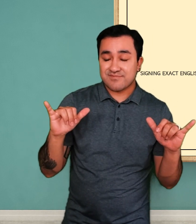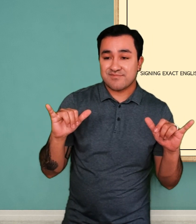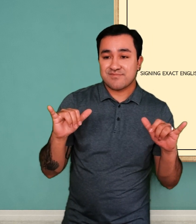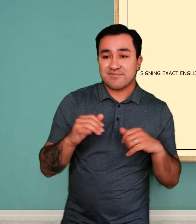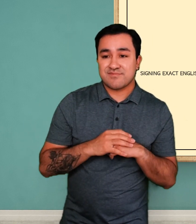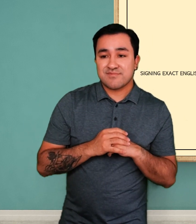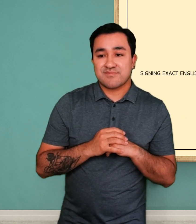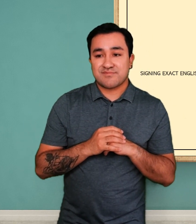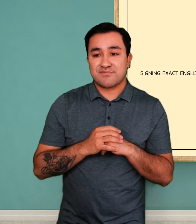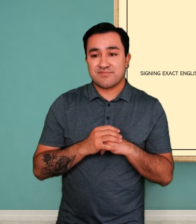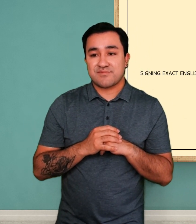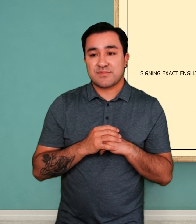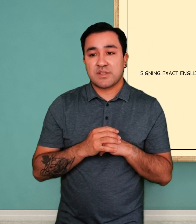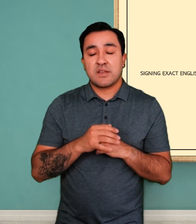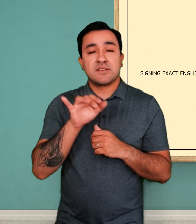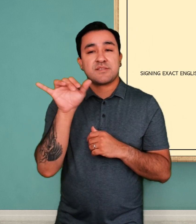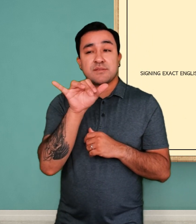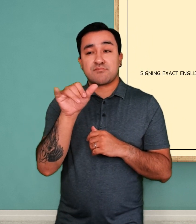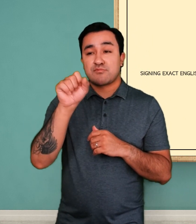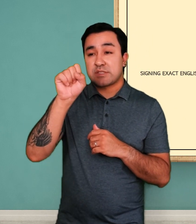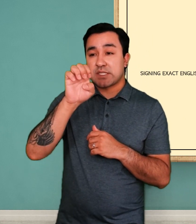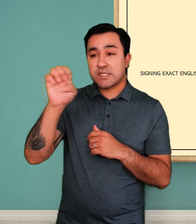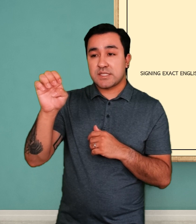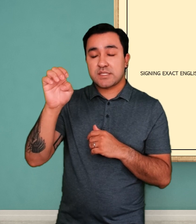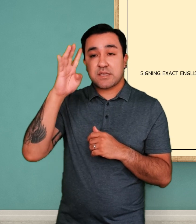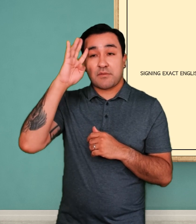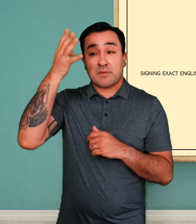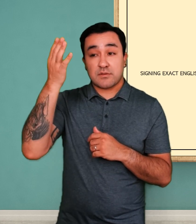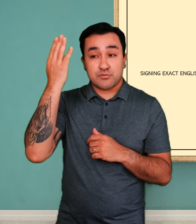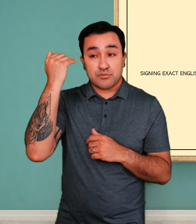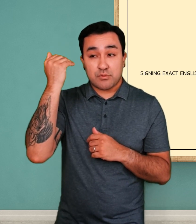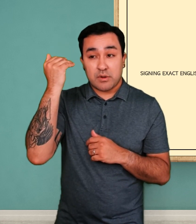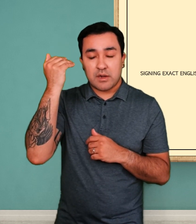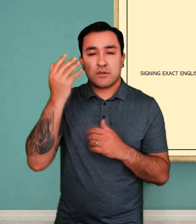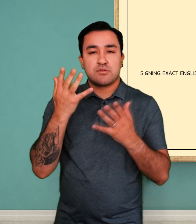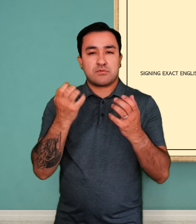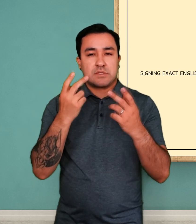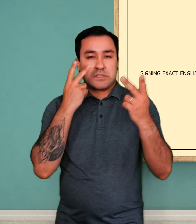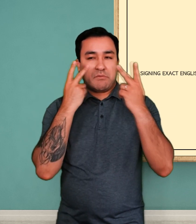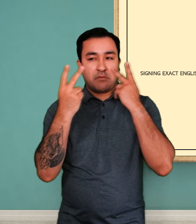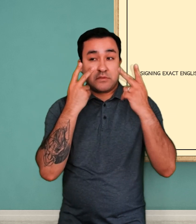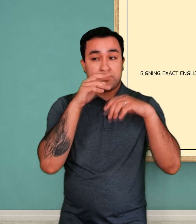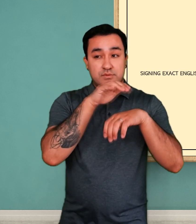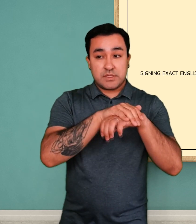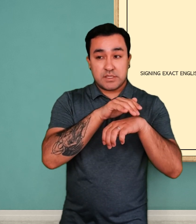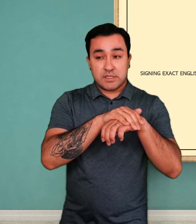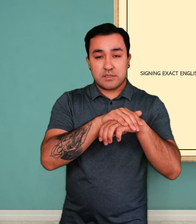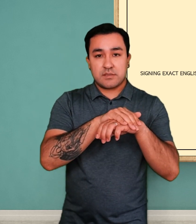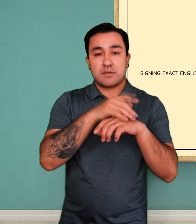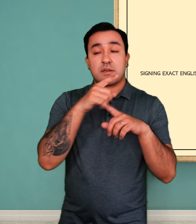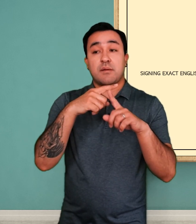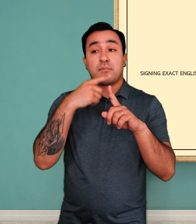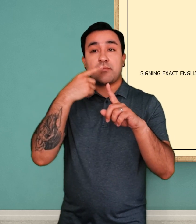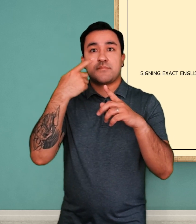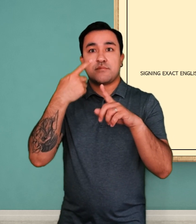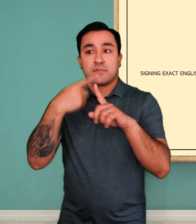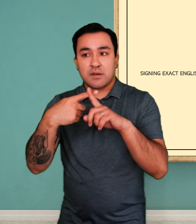language at the same time. Just like SE was created to make a visible version of English, SIMCOM was meant to provide equal access